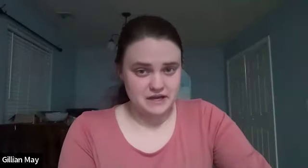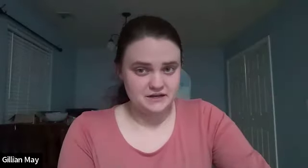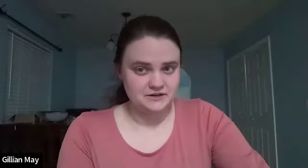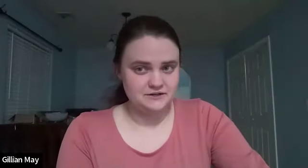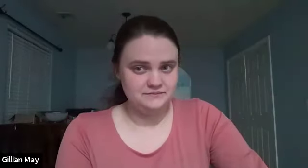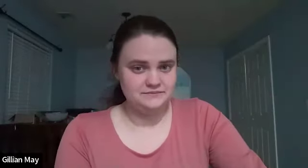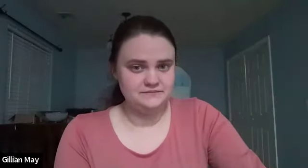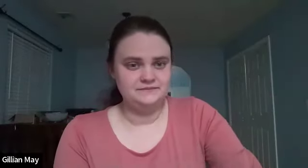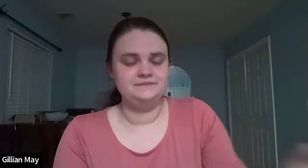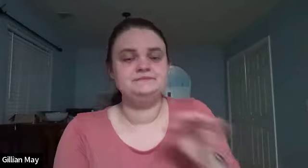Spider,